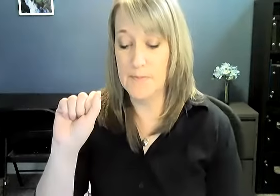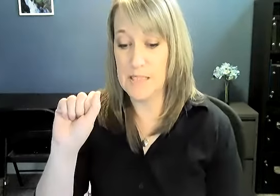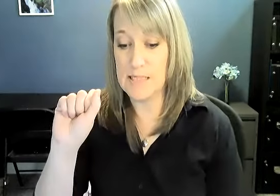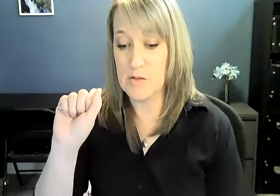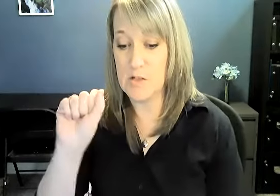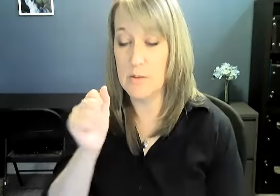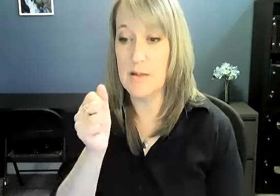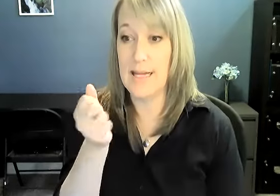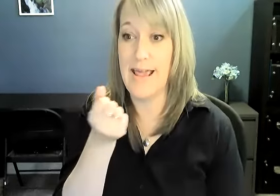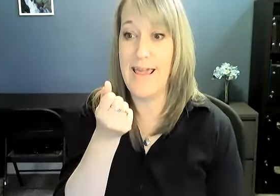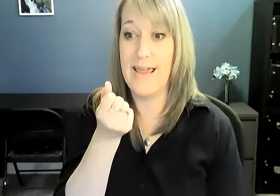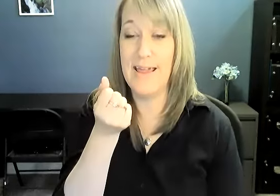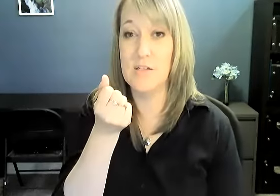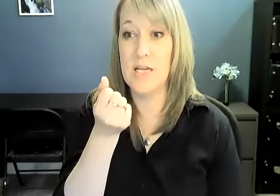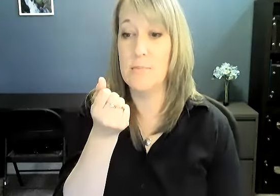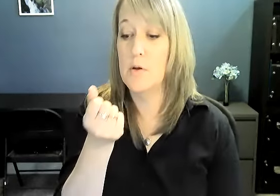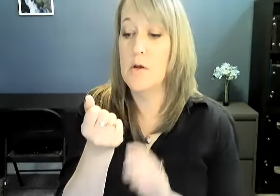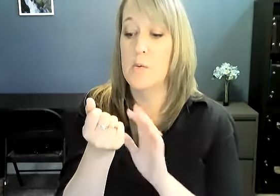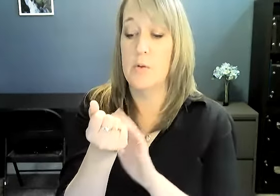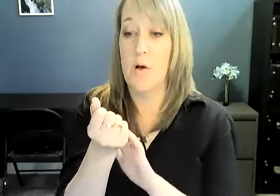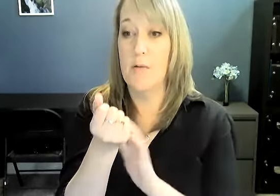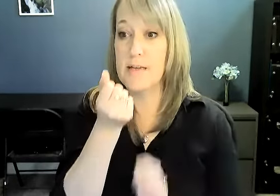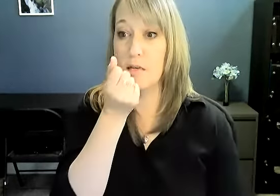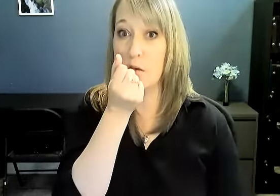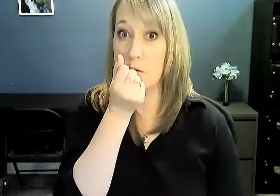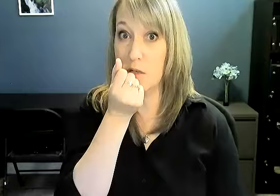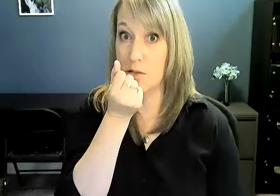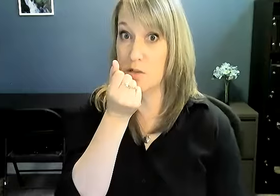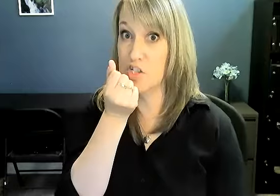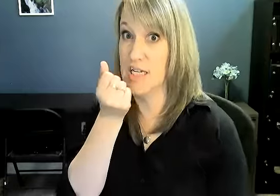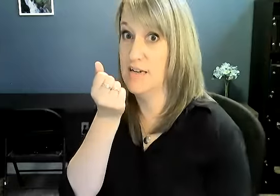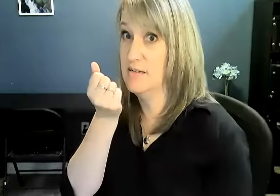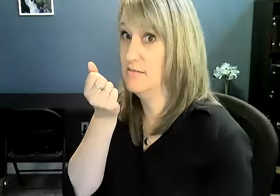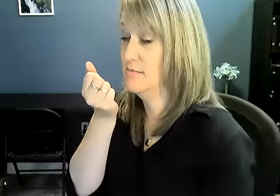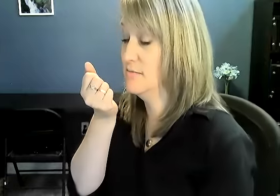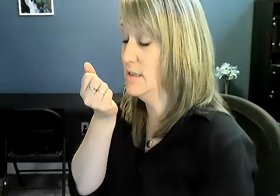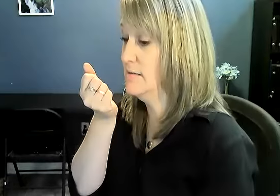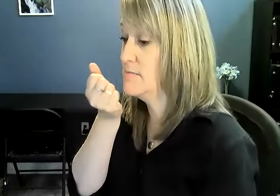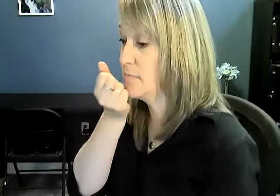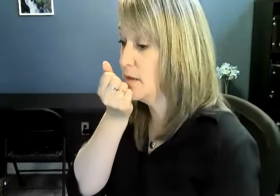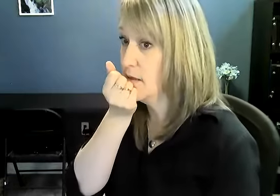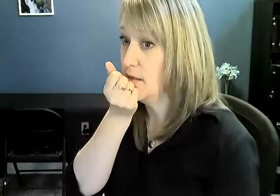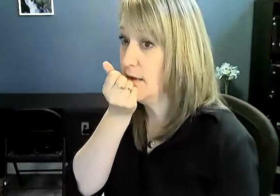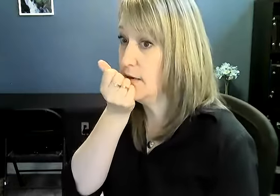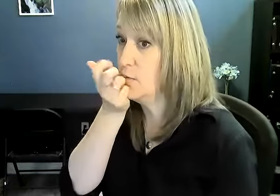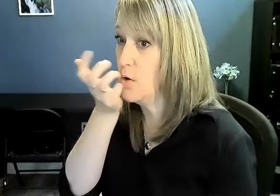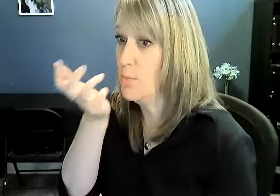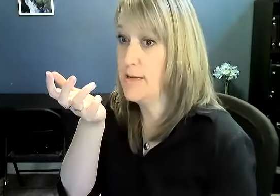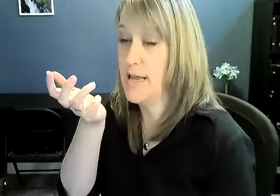Let's see, you start with like an A hand shape with your palm facing you near your chin. Okay. Then you open and